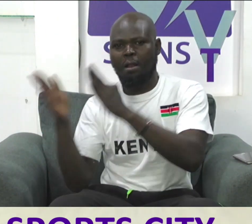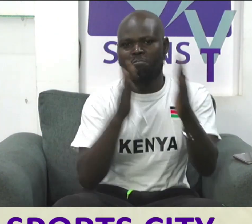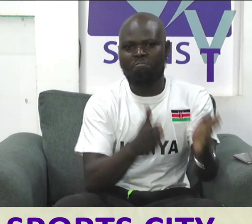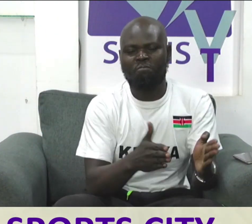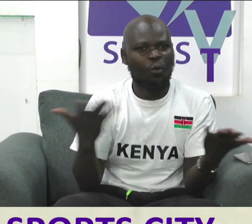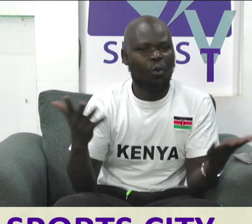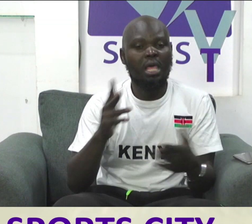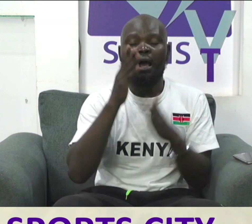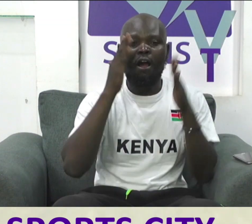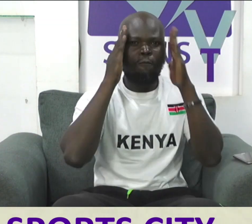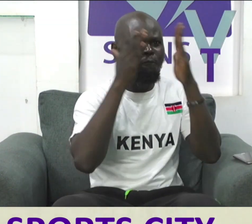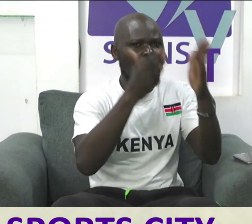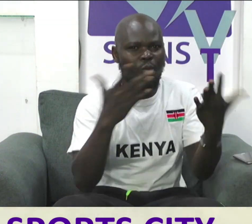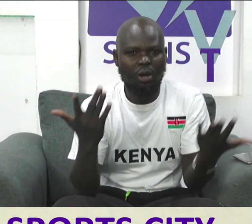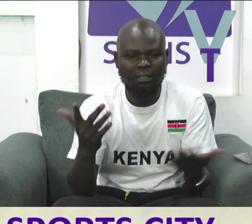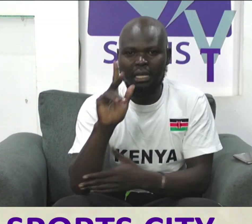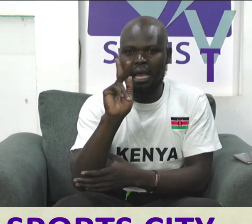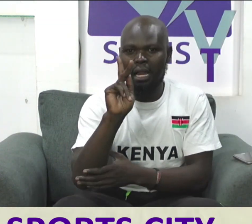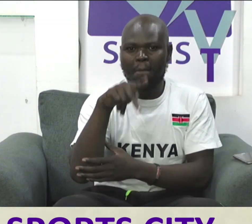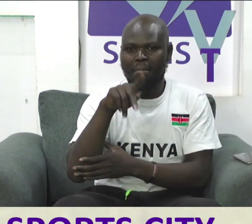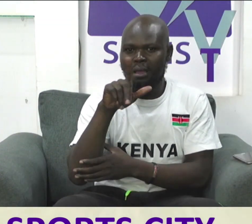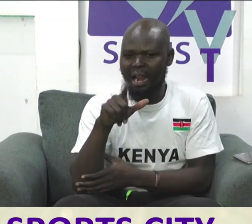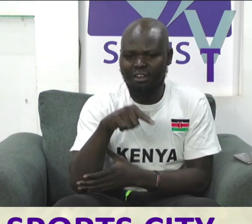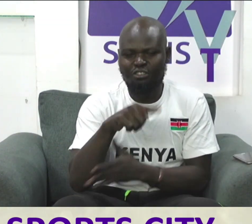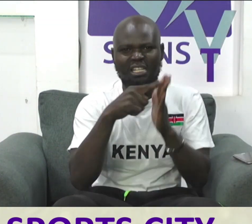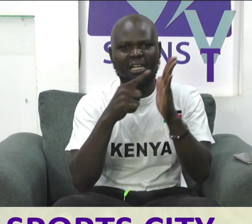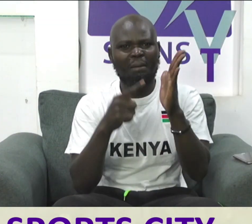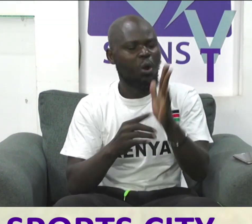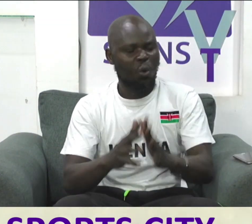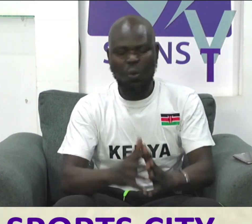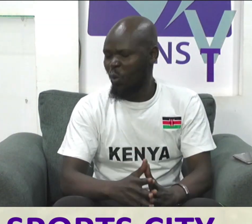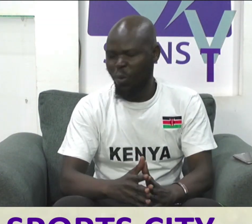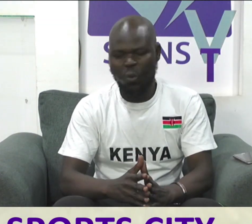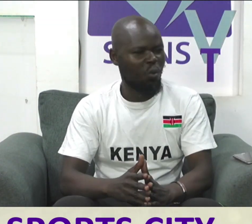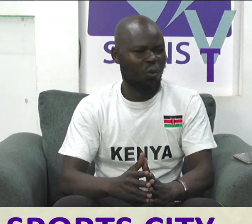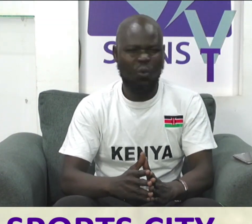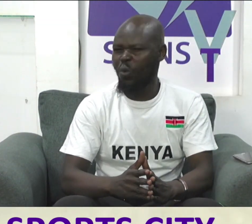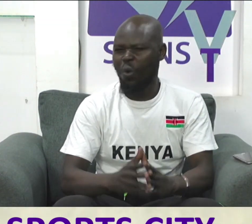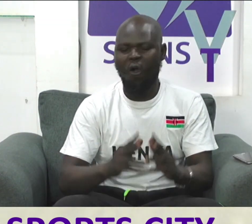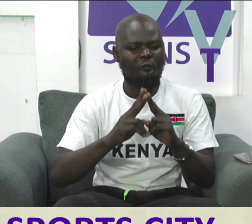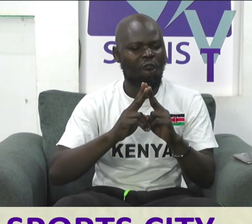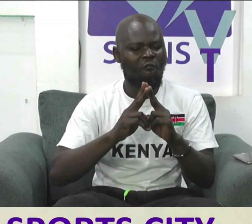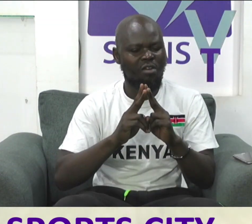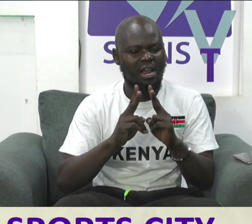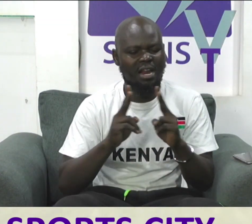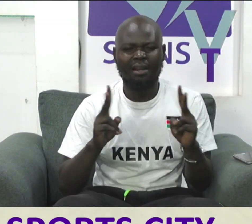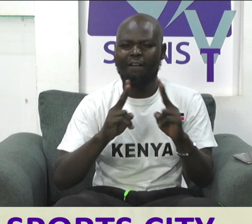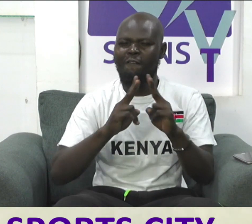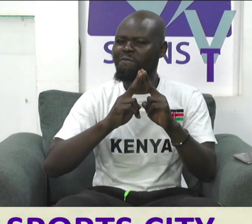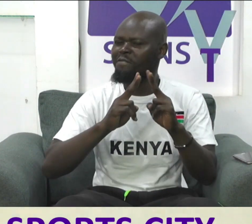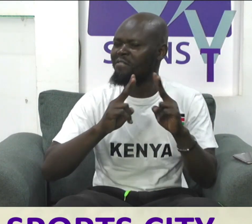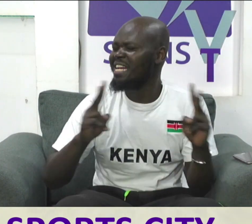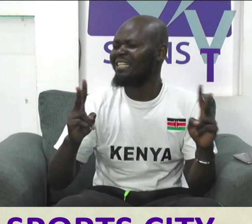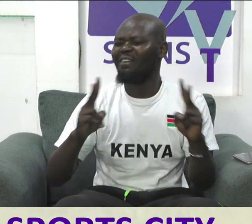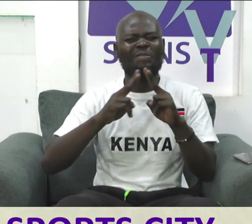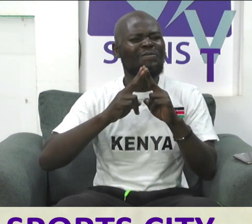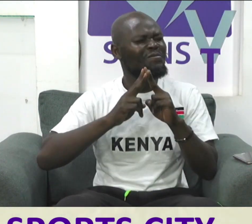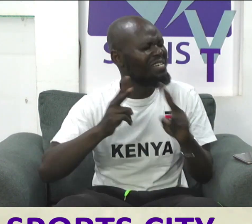unity. But congratulations to Mathare North. Now that aside, let's focus on the Premier League,